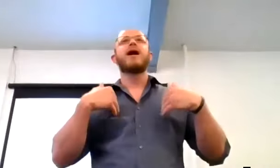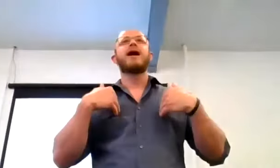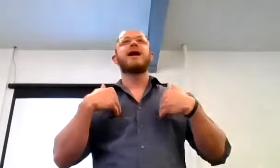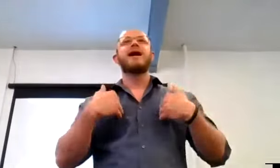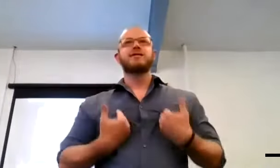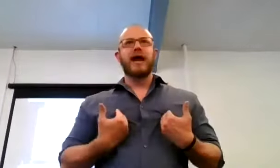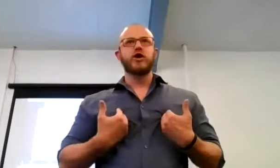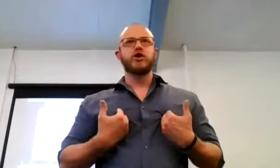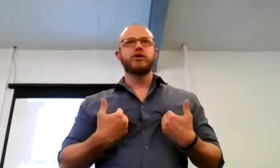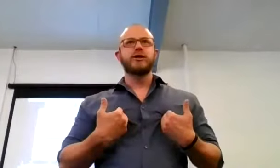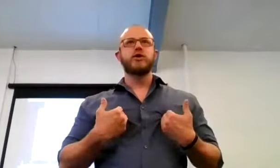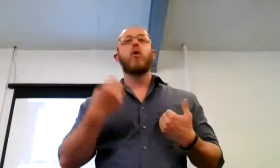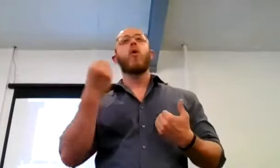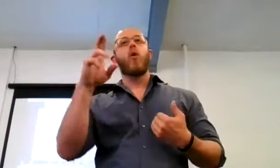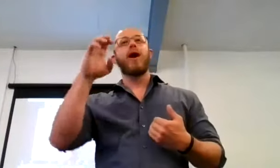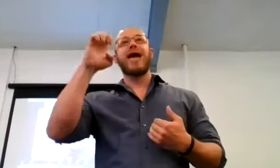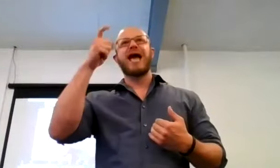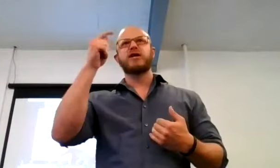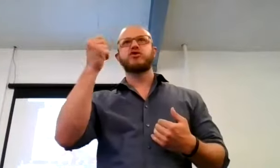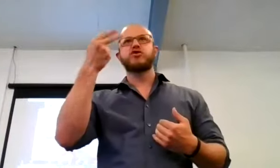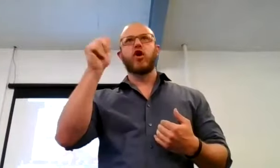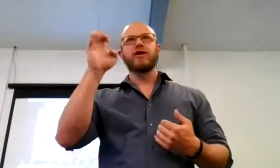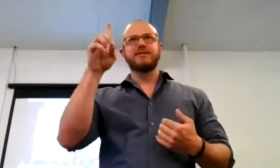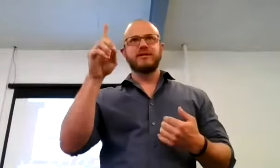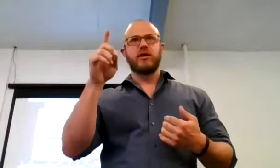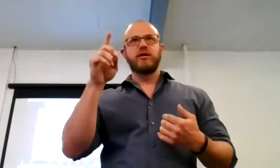So the sign for tired or